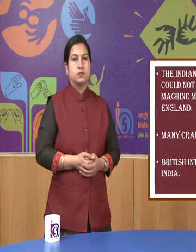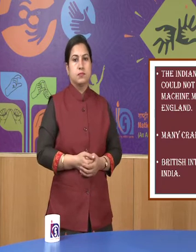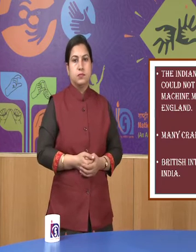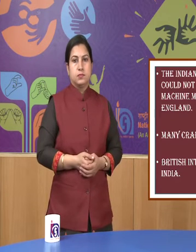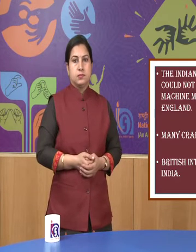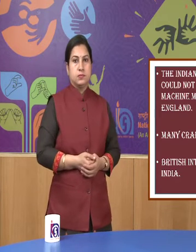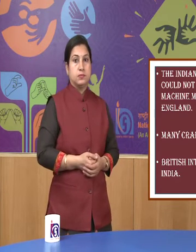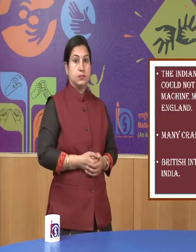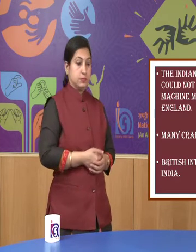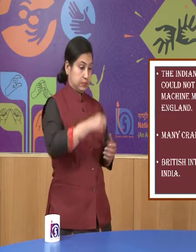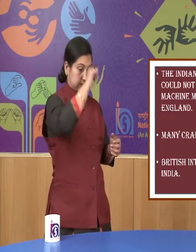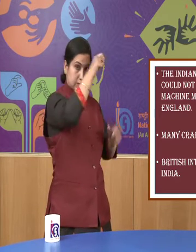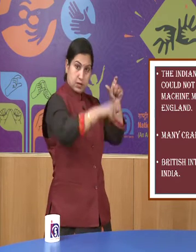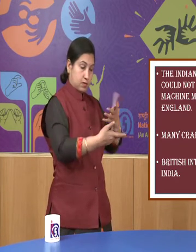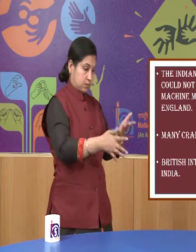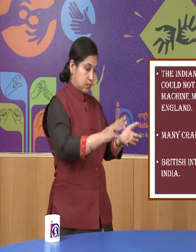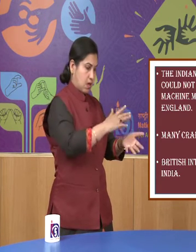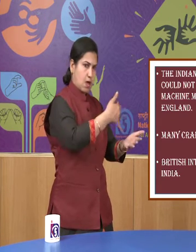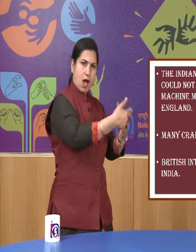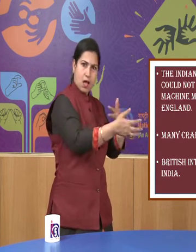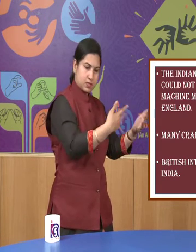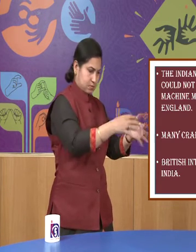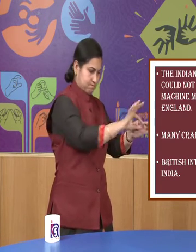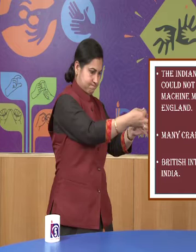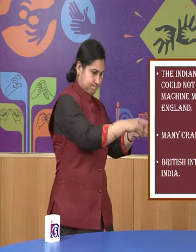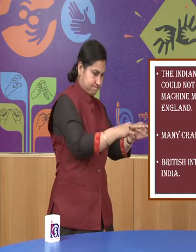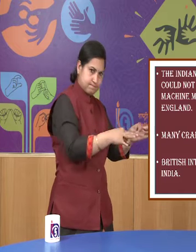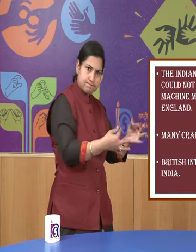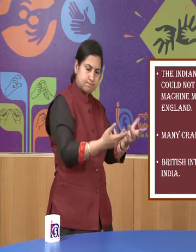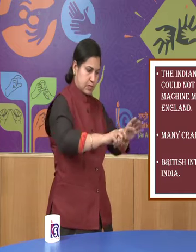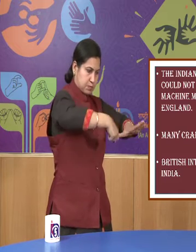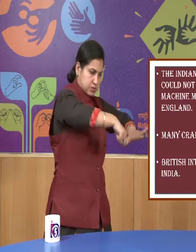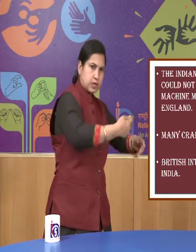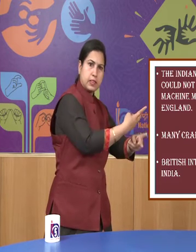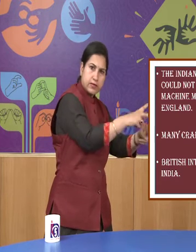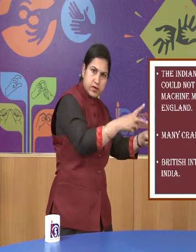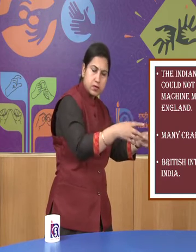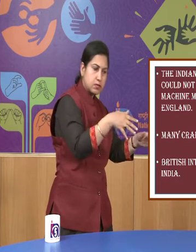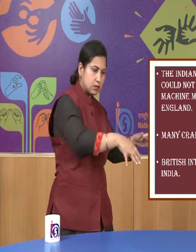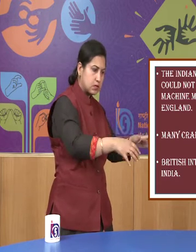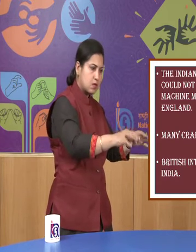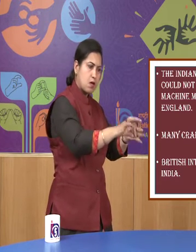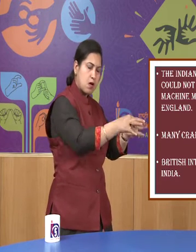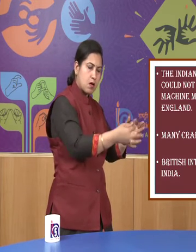The Indian handmade goods could not compete with the machine made goods of